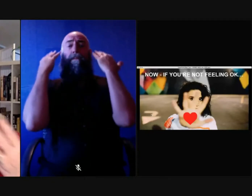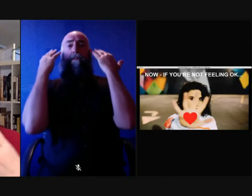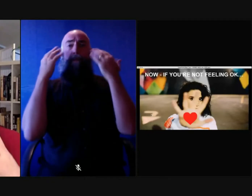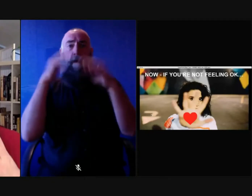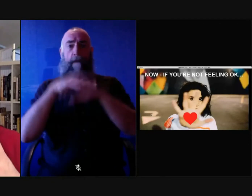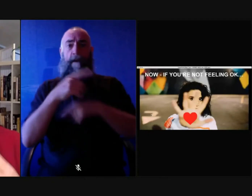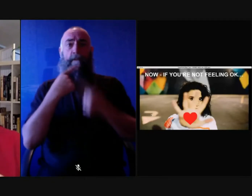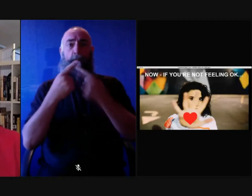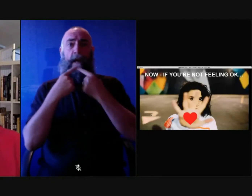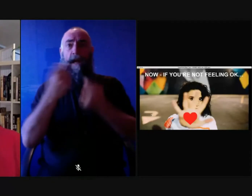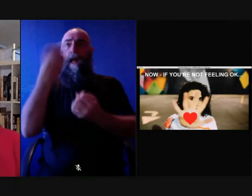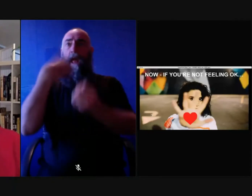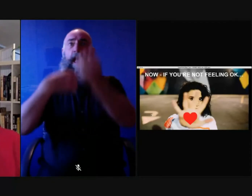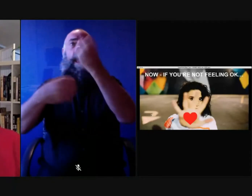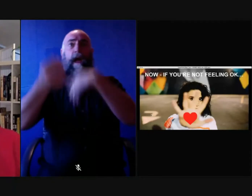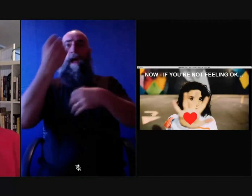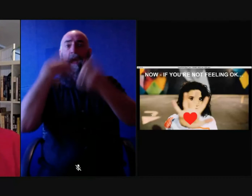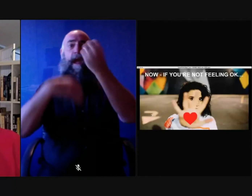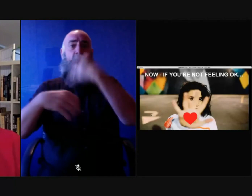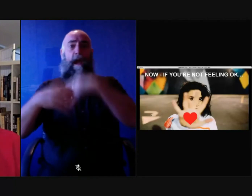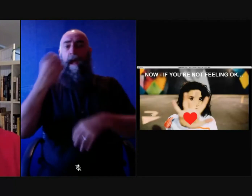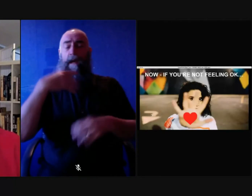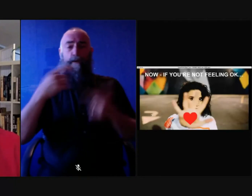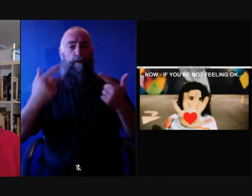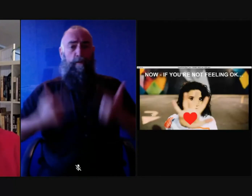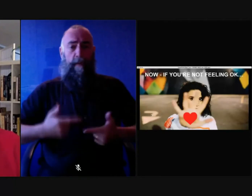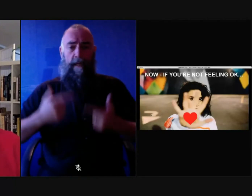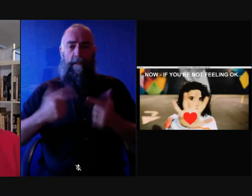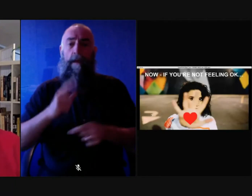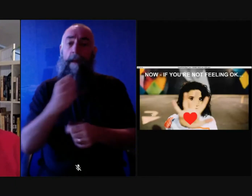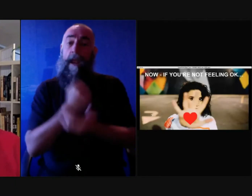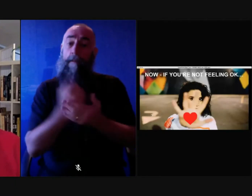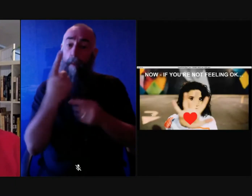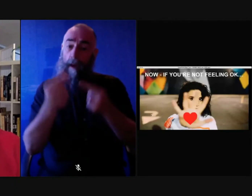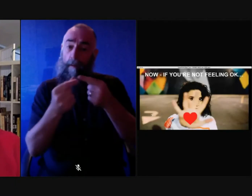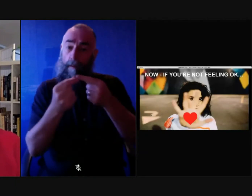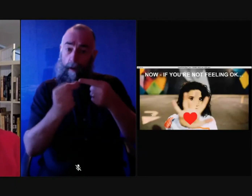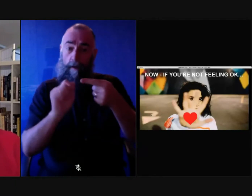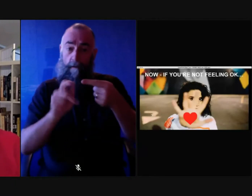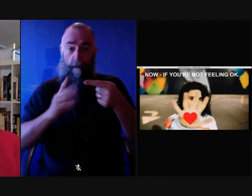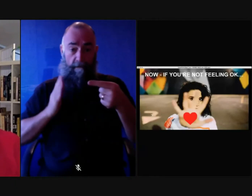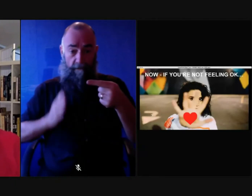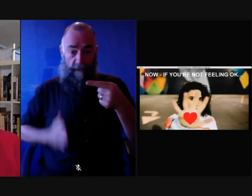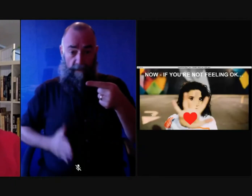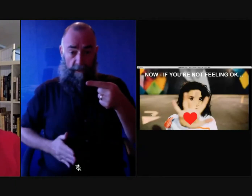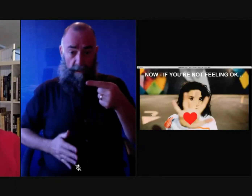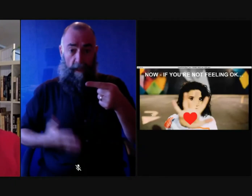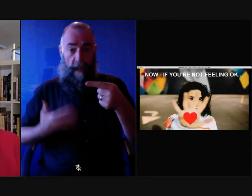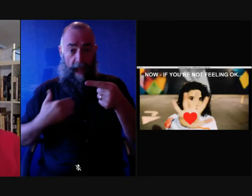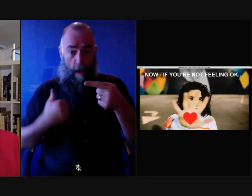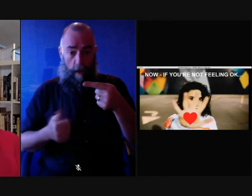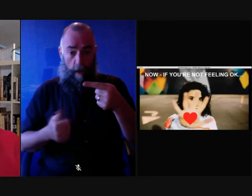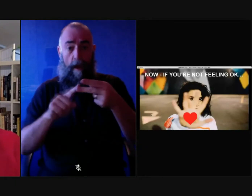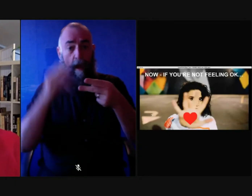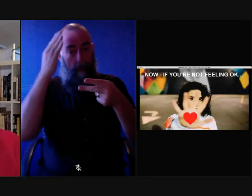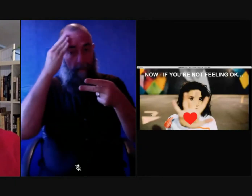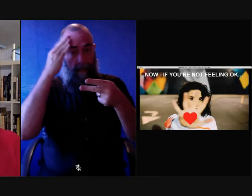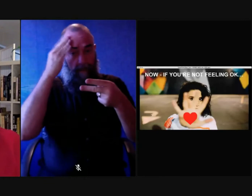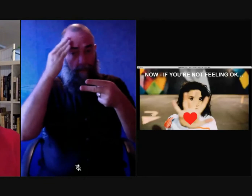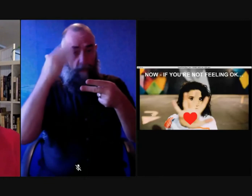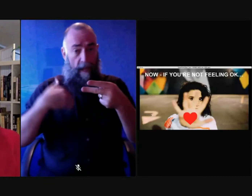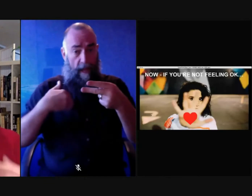most important things to be aware of at any time are your physical health, your mental well-being, and your financial